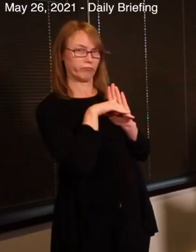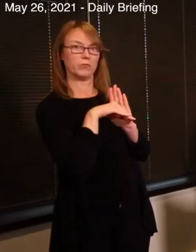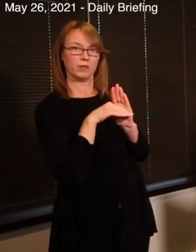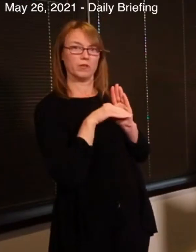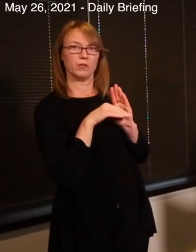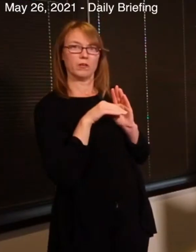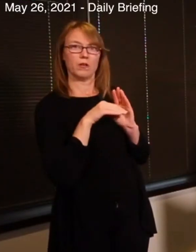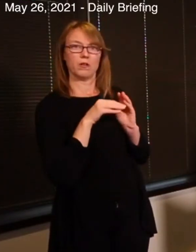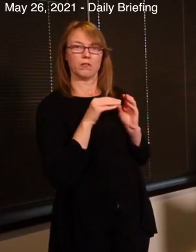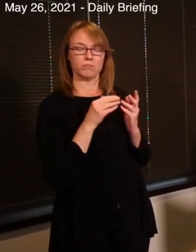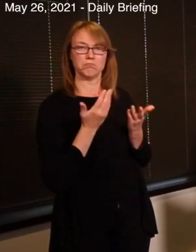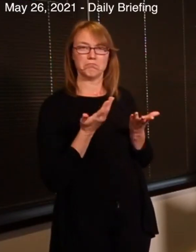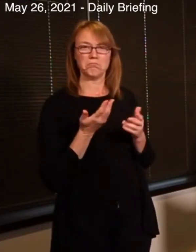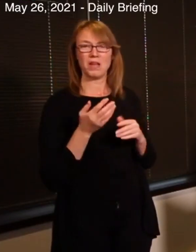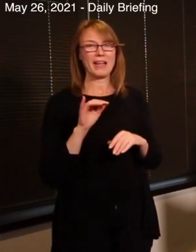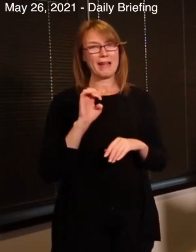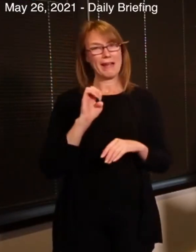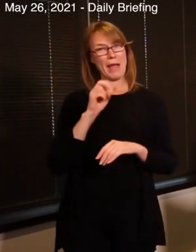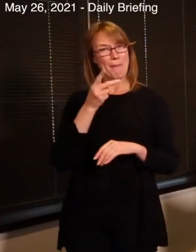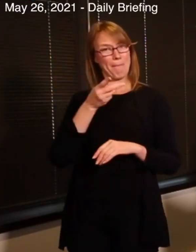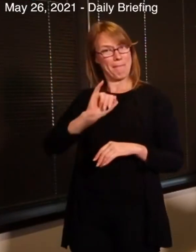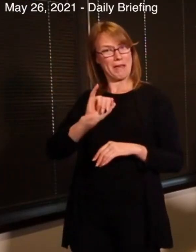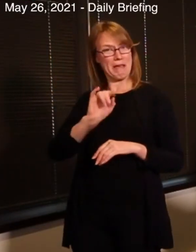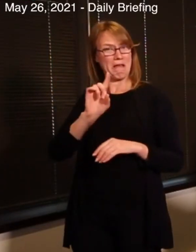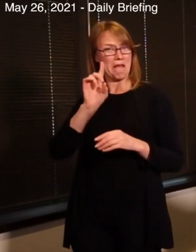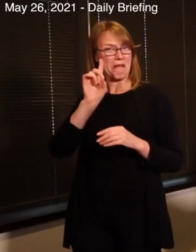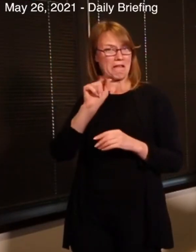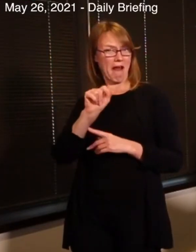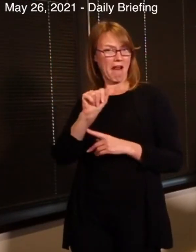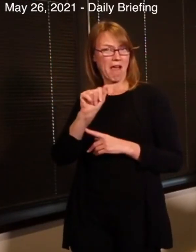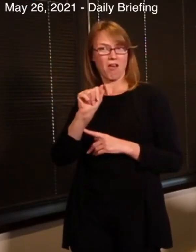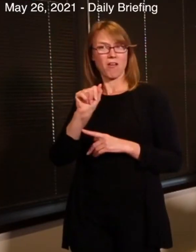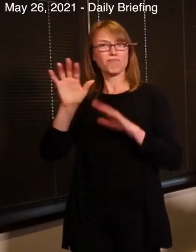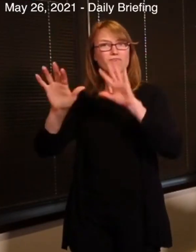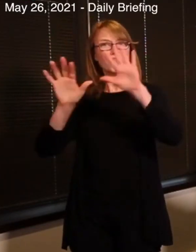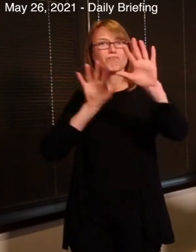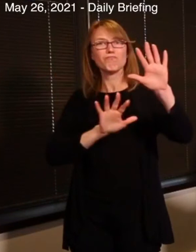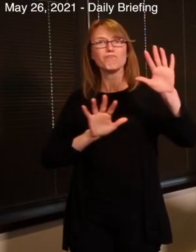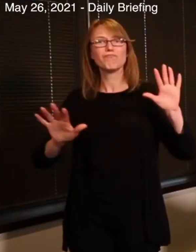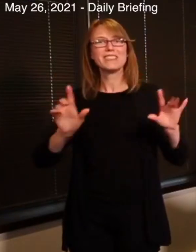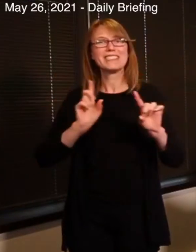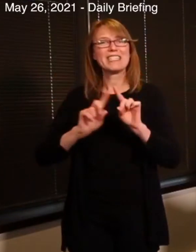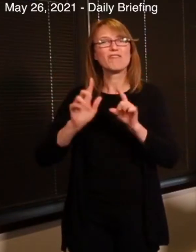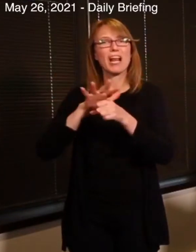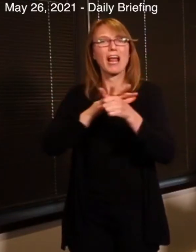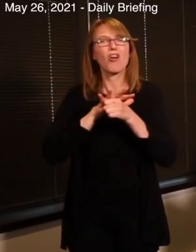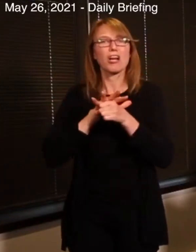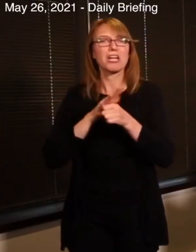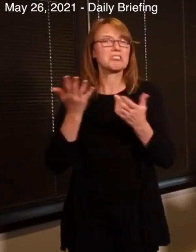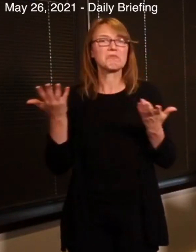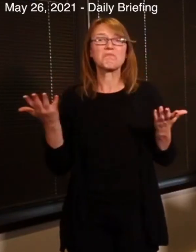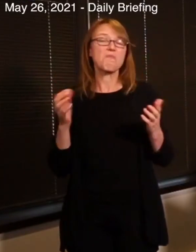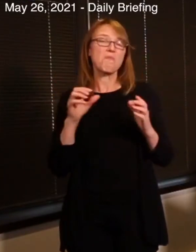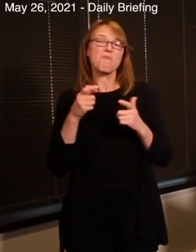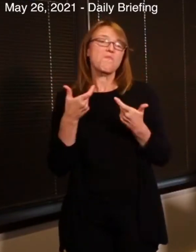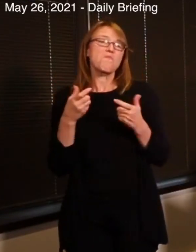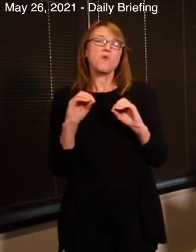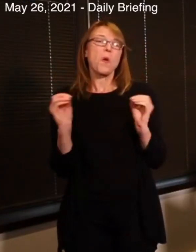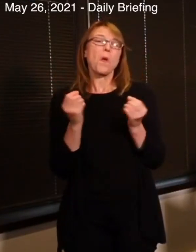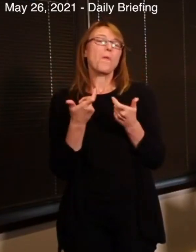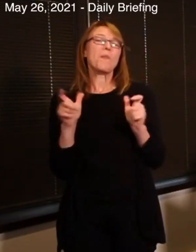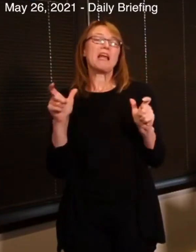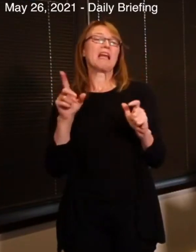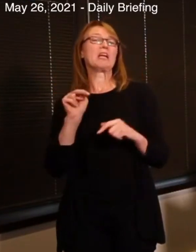big to report from our epi data across the different communities. Looking at our scorecard here,